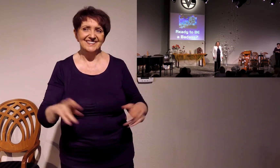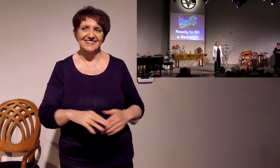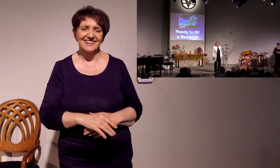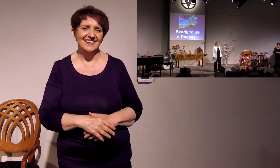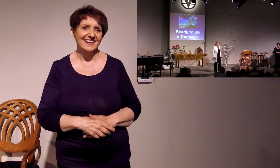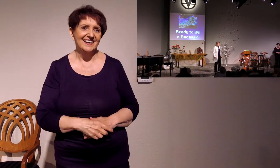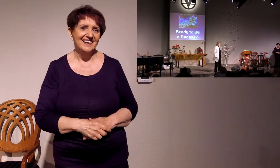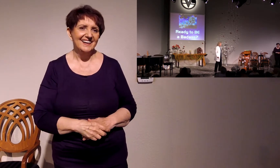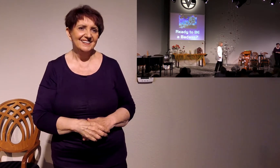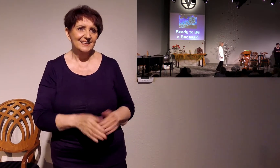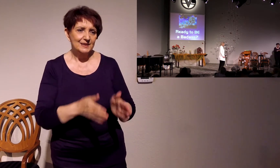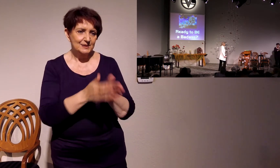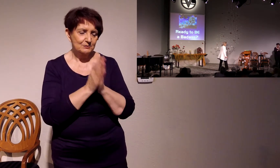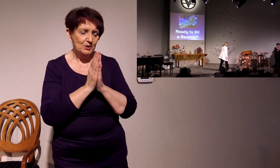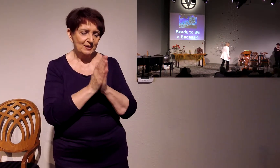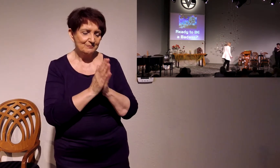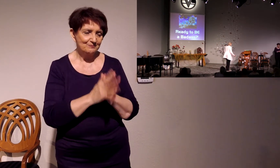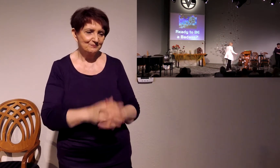All right, let us pray.